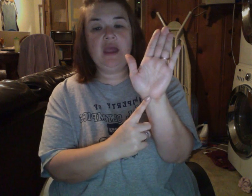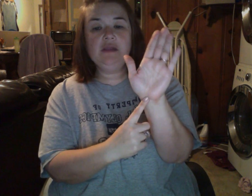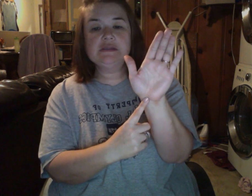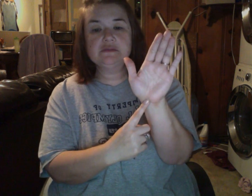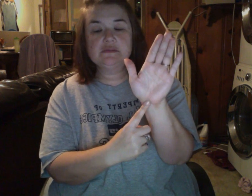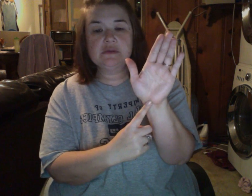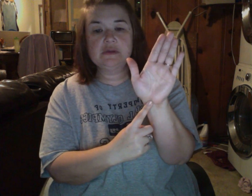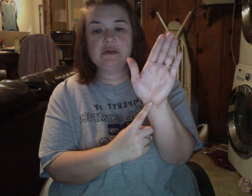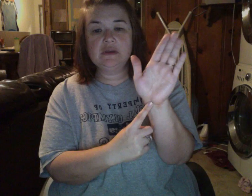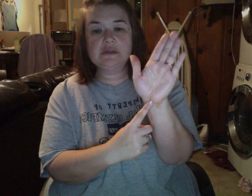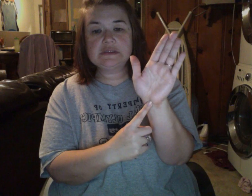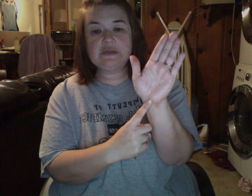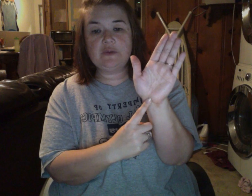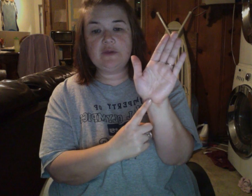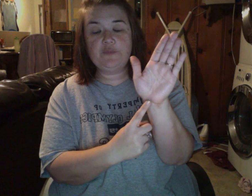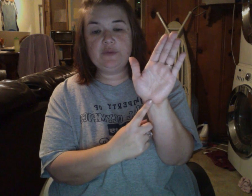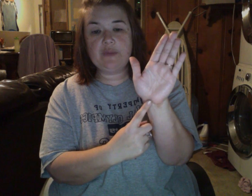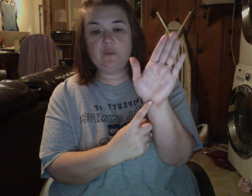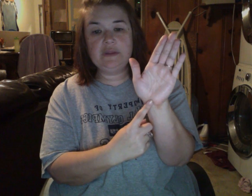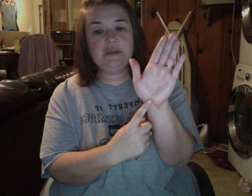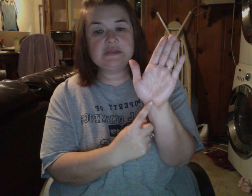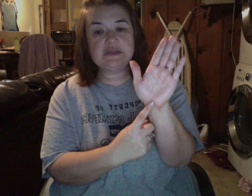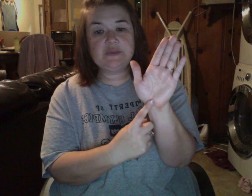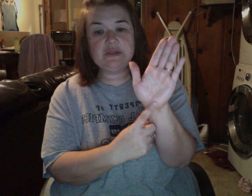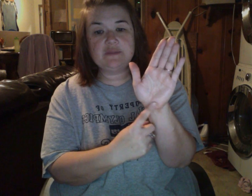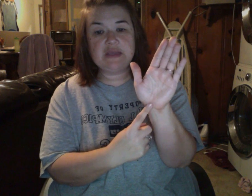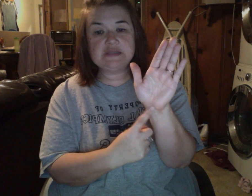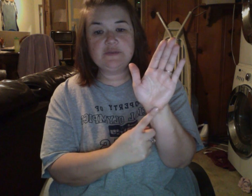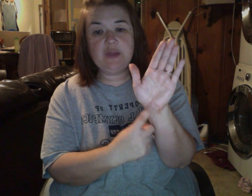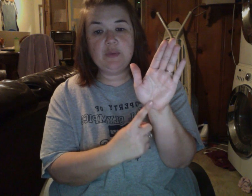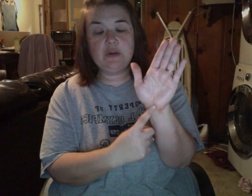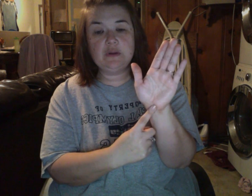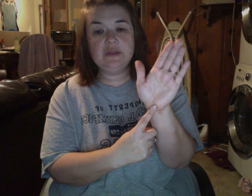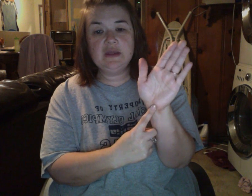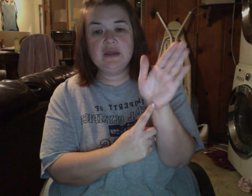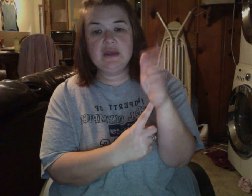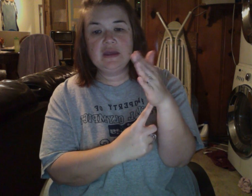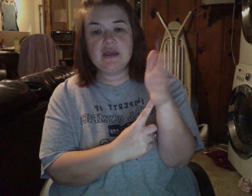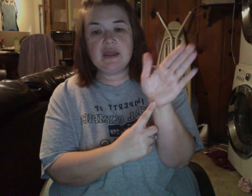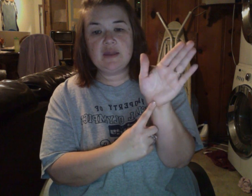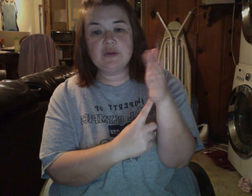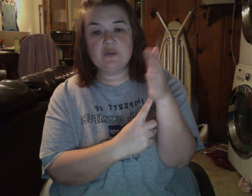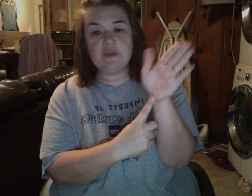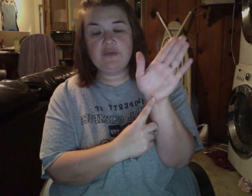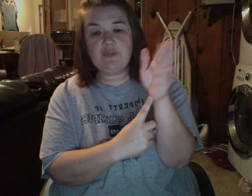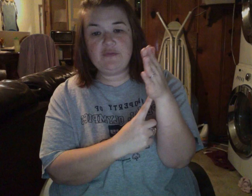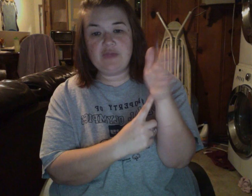connect. See where I've put my 1? It's going to be at the base of my palm. And I'm going to wave my